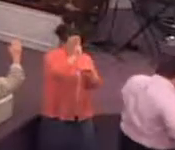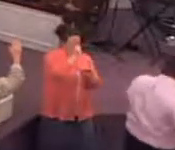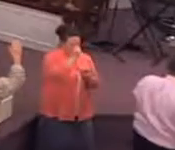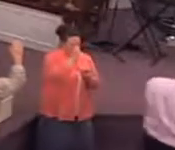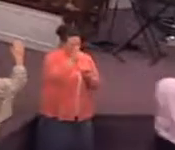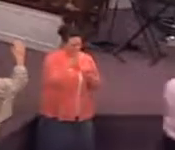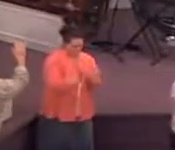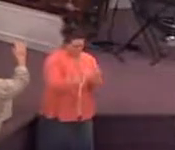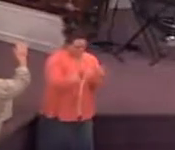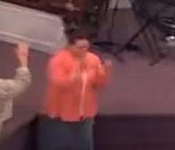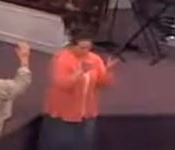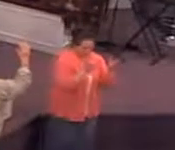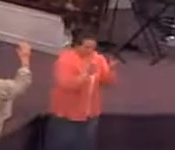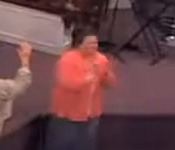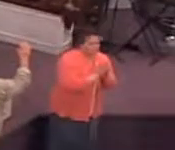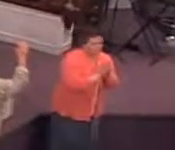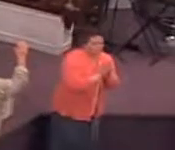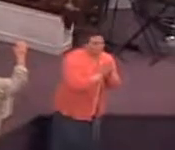Hallelujah.